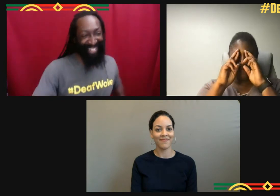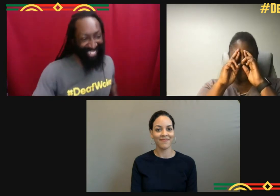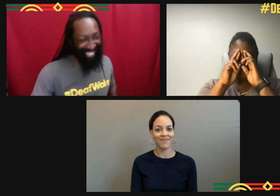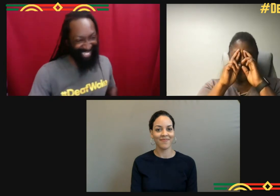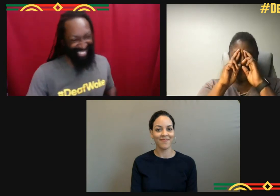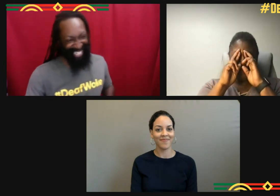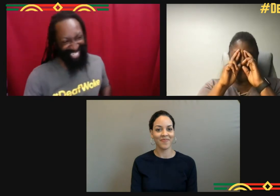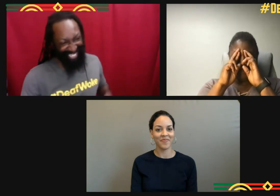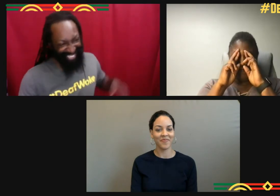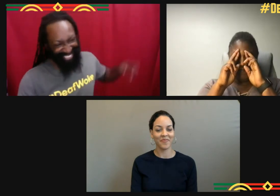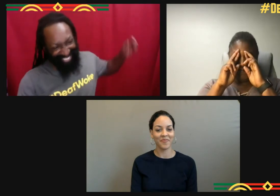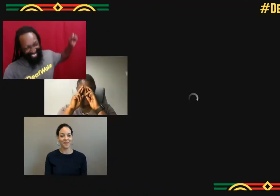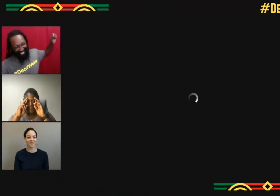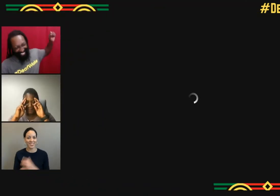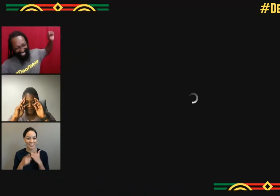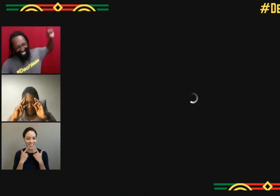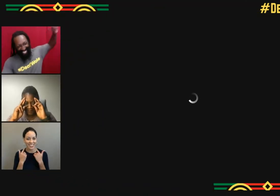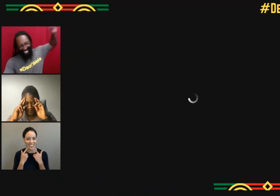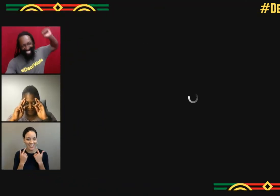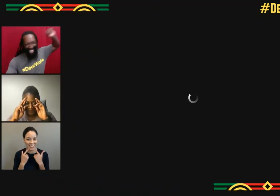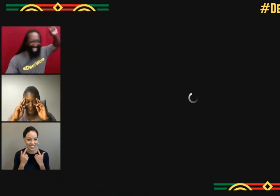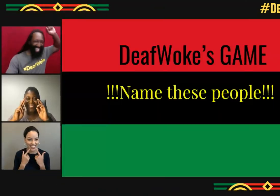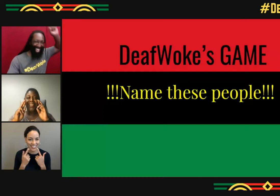called Name These People.